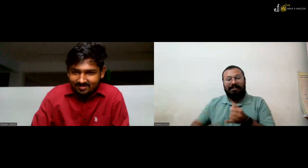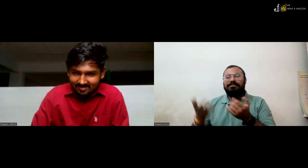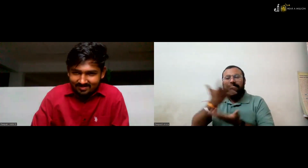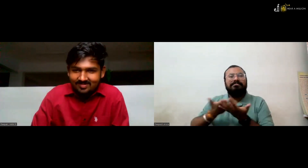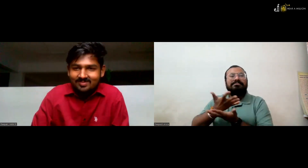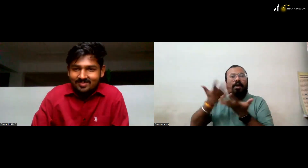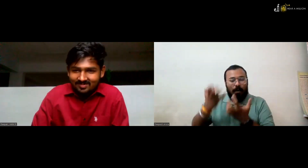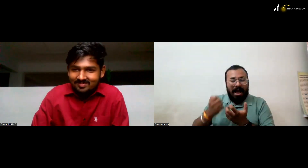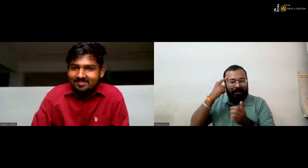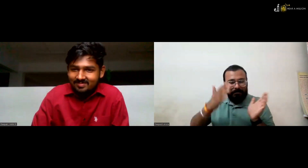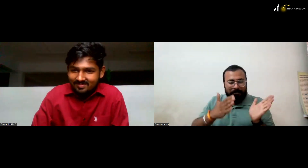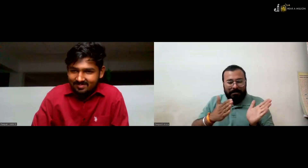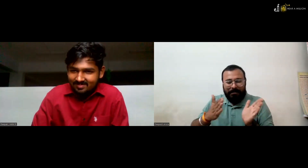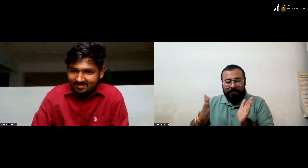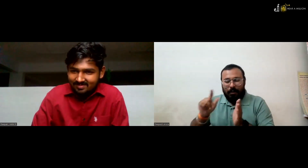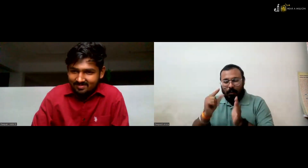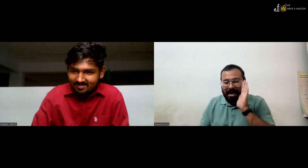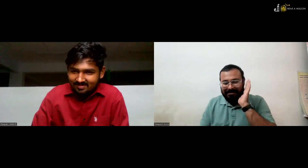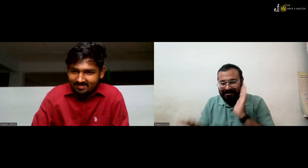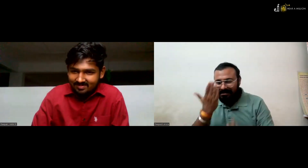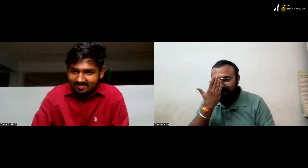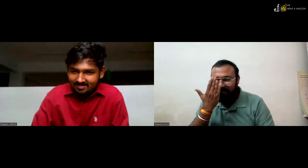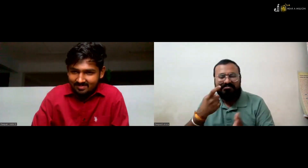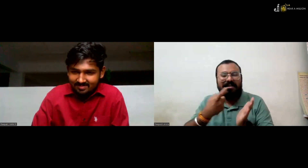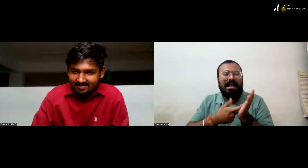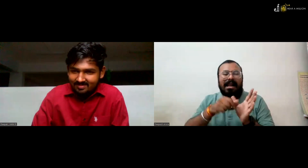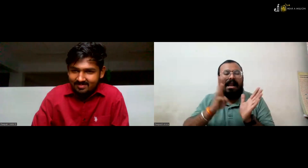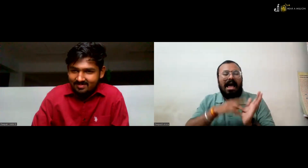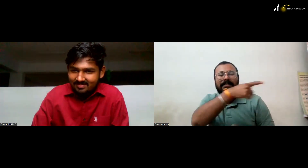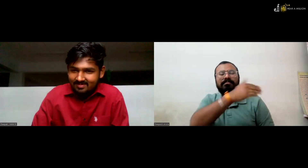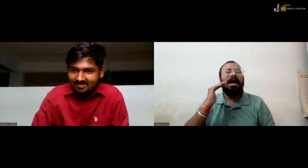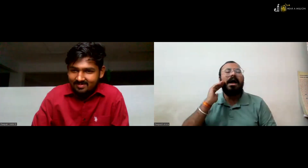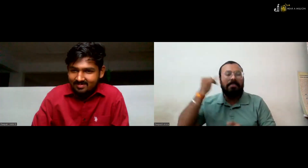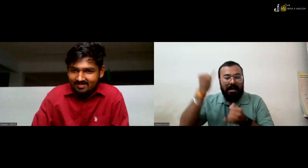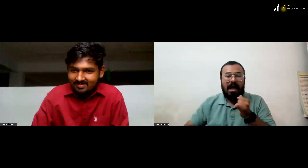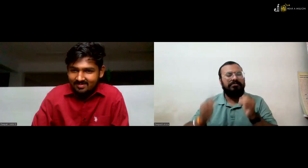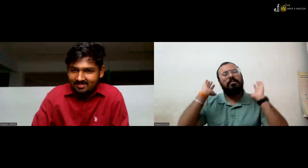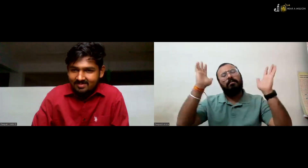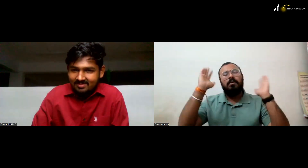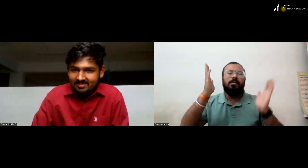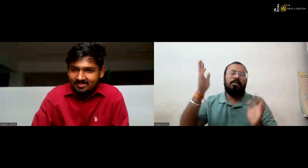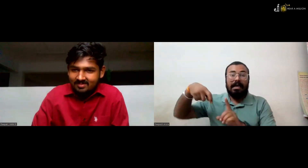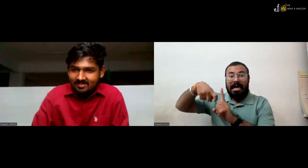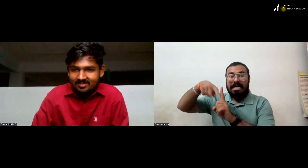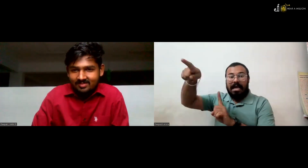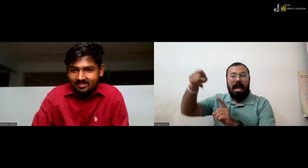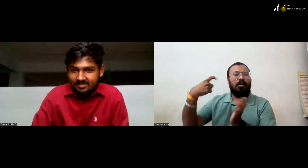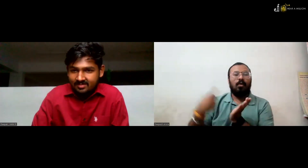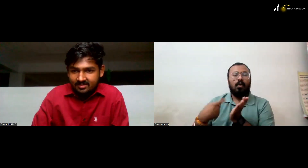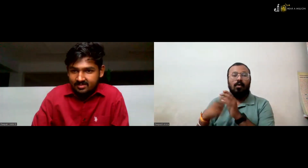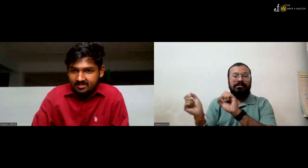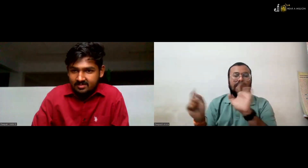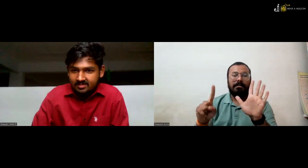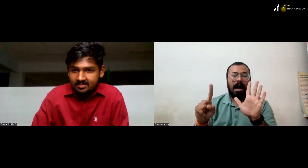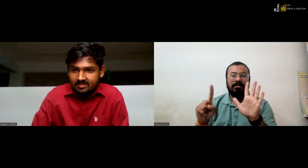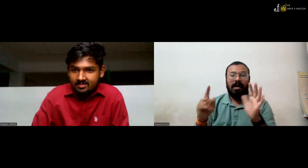thought that we can just visit entire, the complete nation we wanted to visit. So they